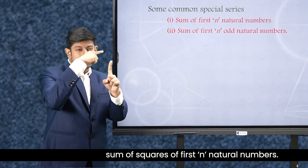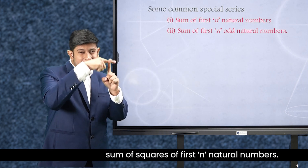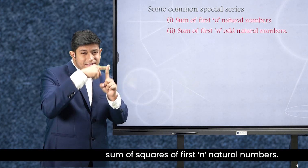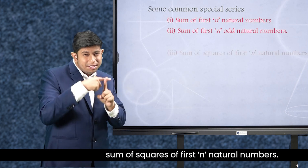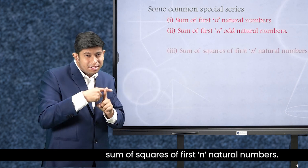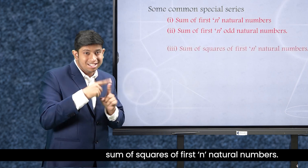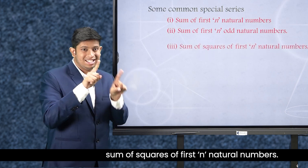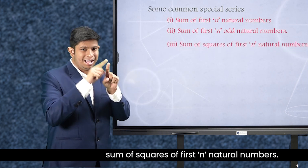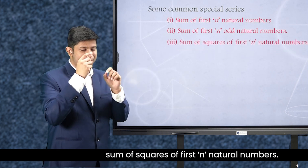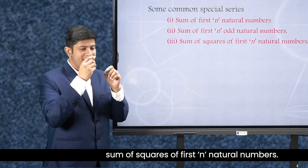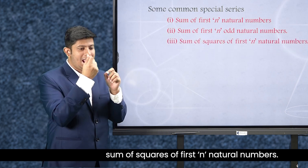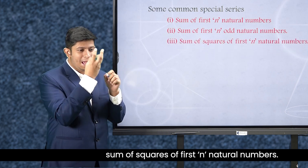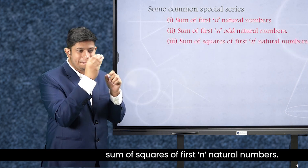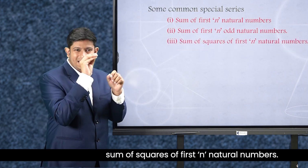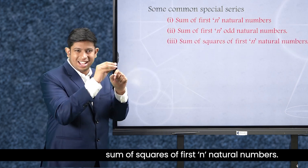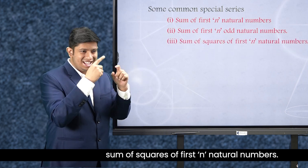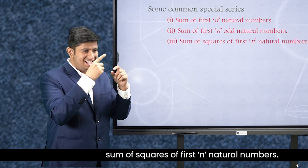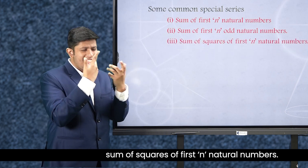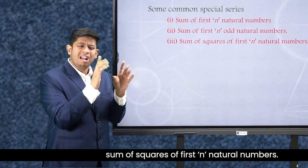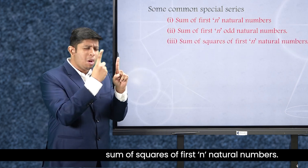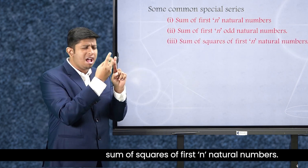sum of squares of first n natural numbers,